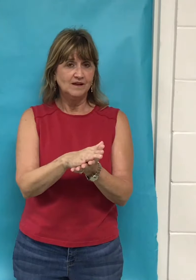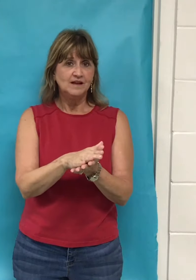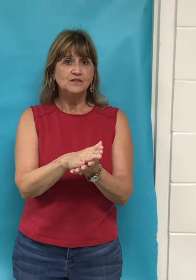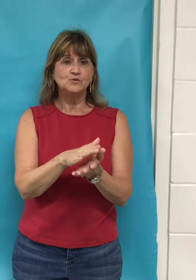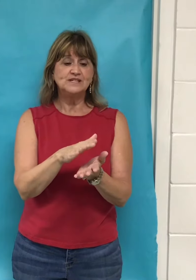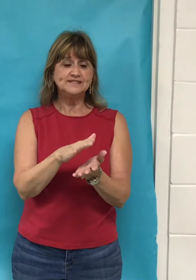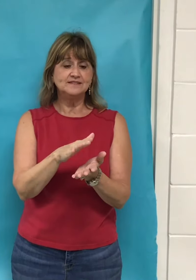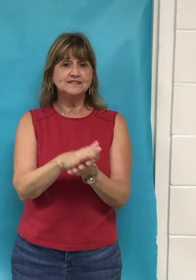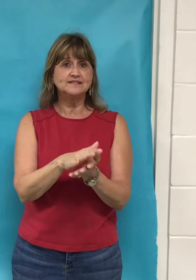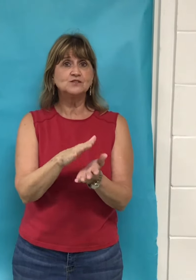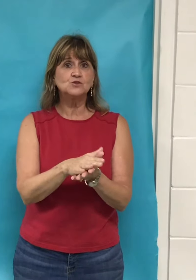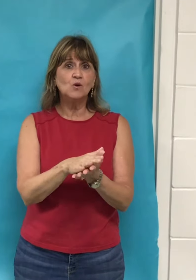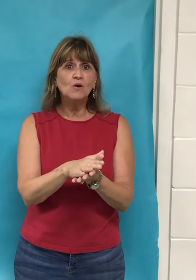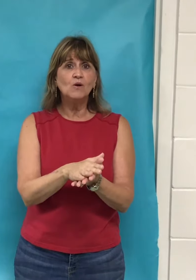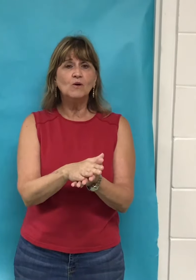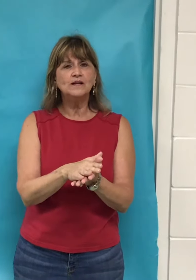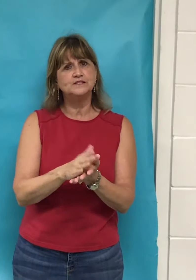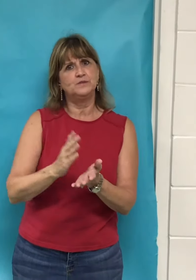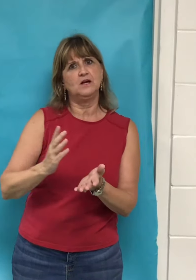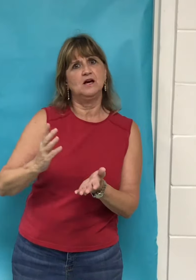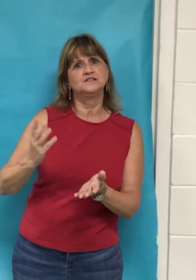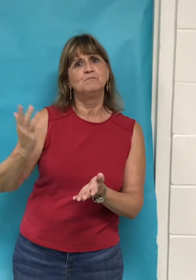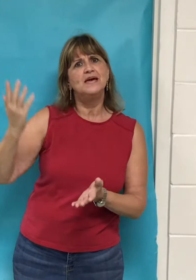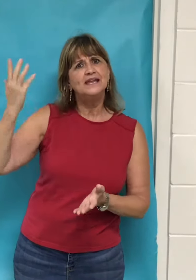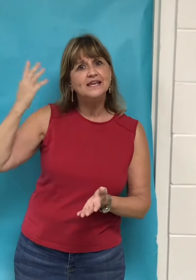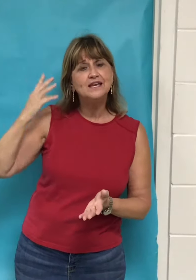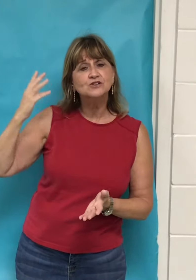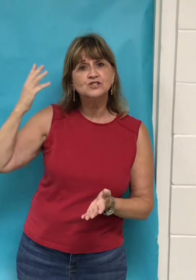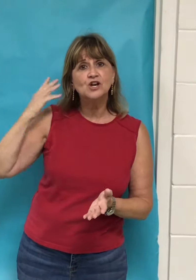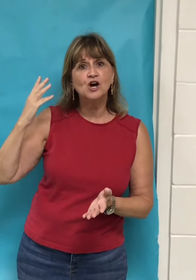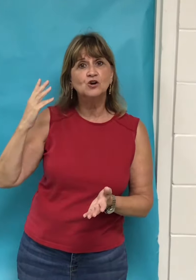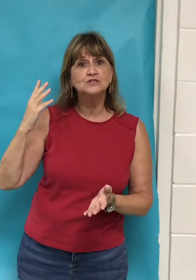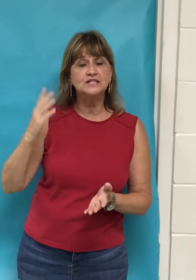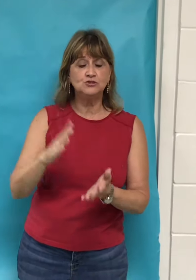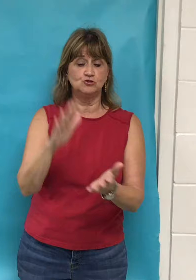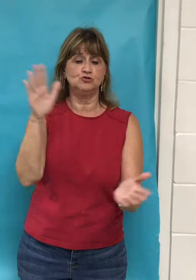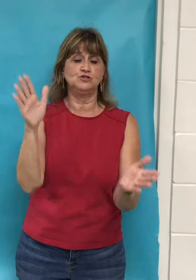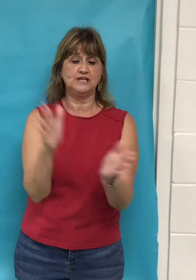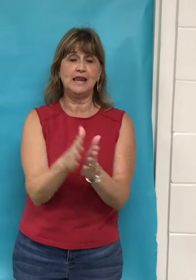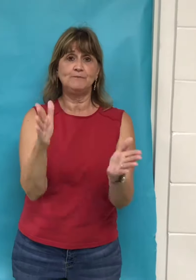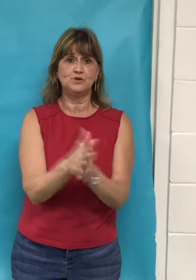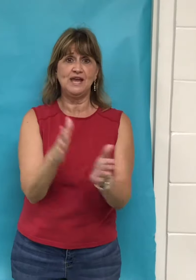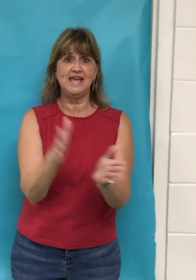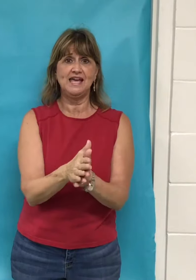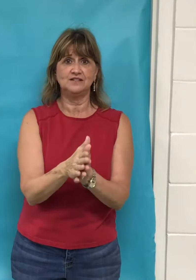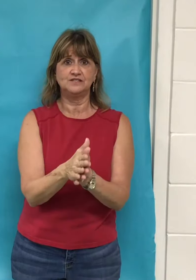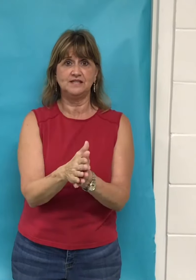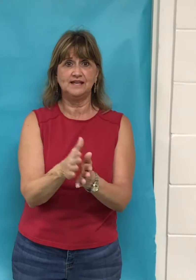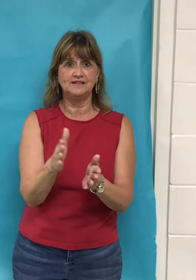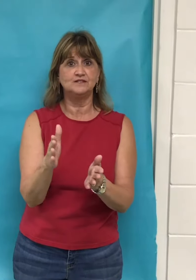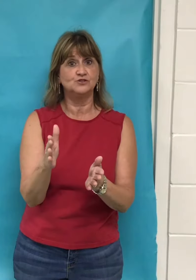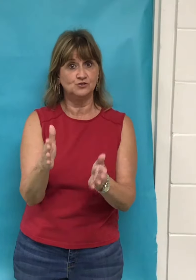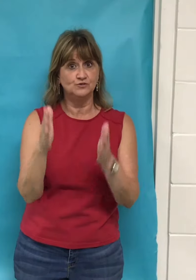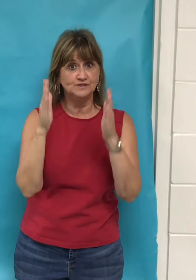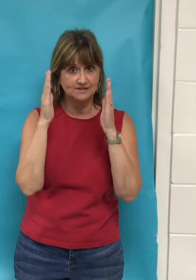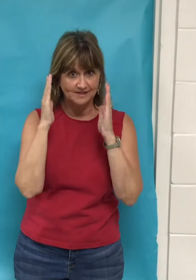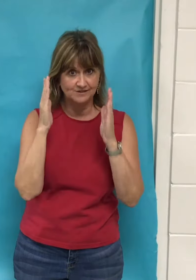The reason this is school is because many years ago teachers used to clap their hands to get the students attention.